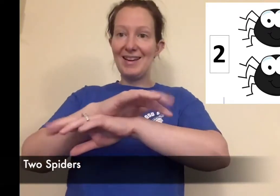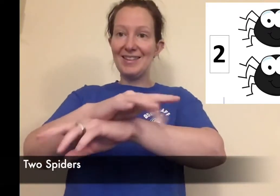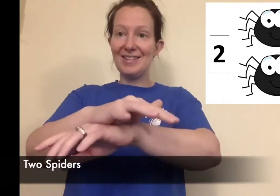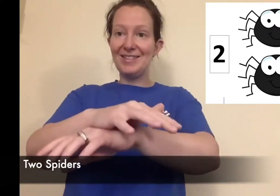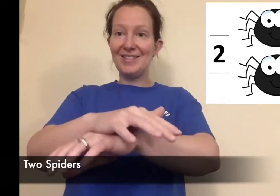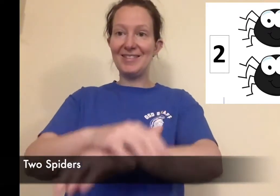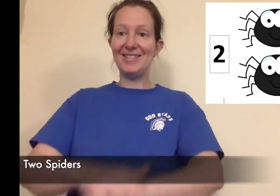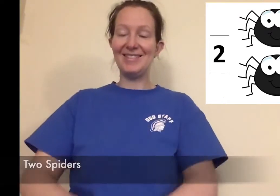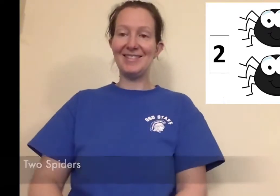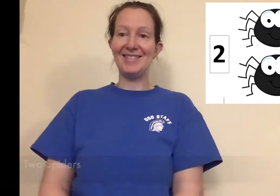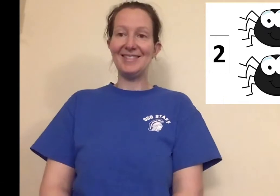2 spiders.